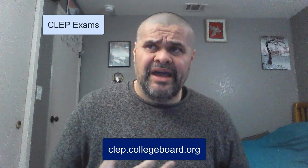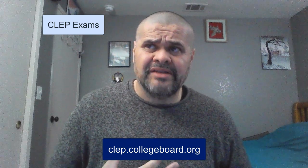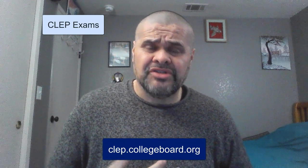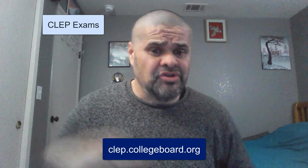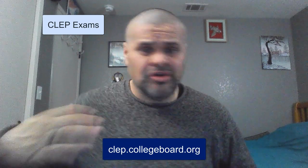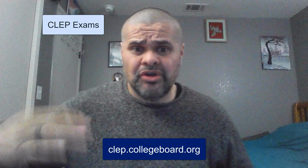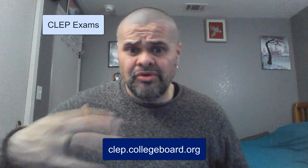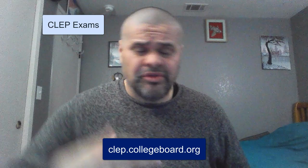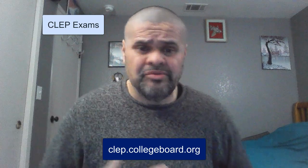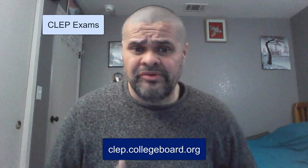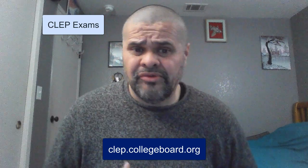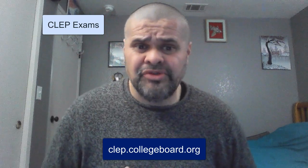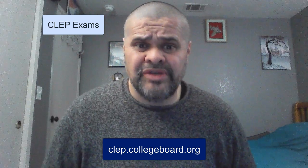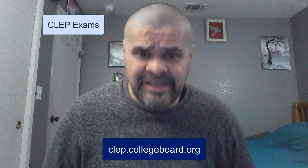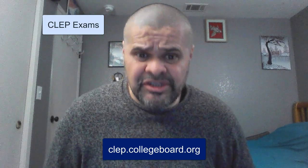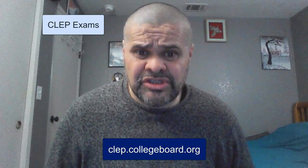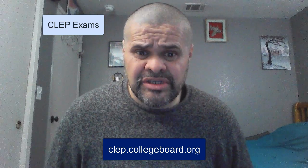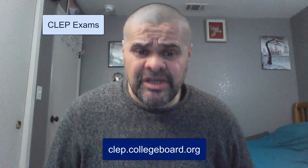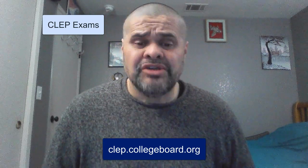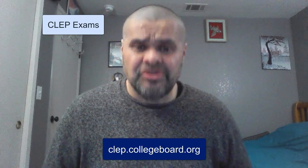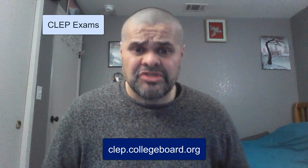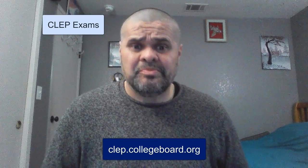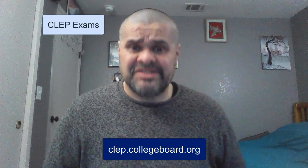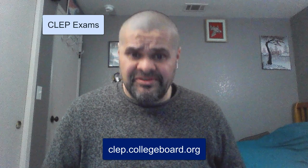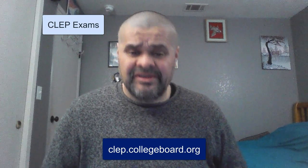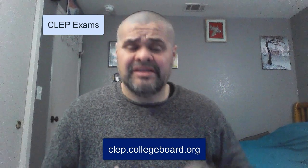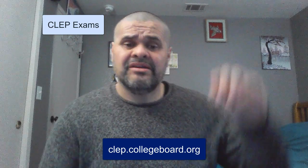that you're going to go through before you hit your specific,